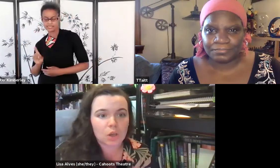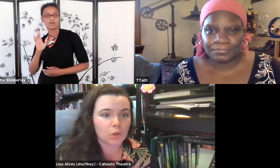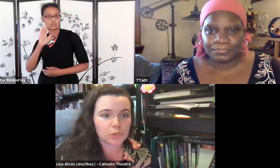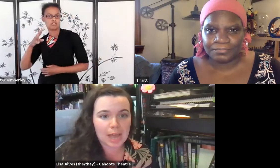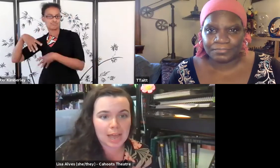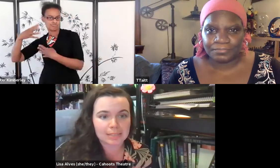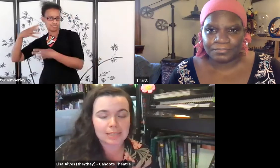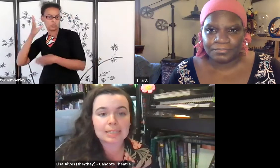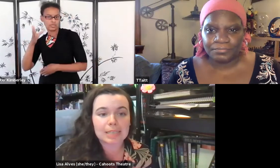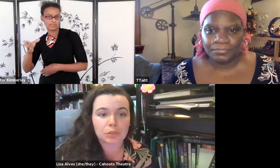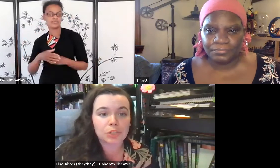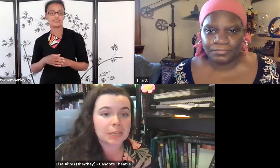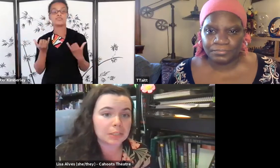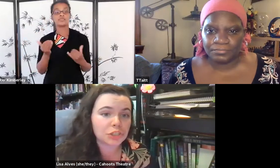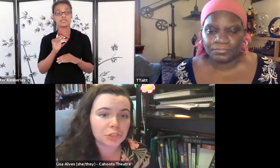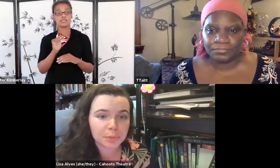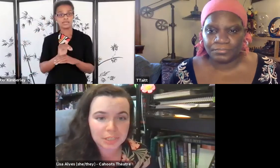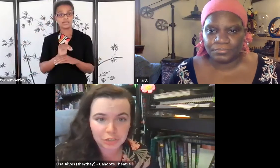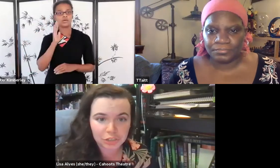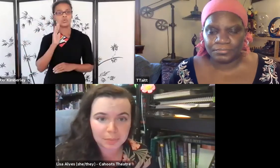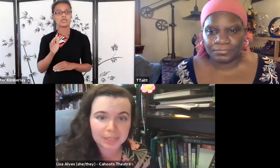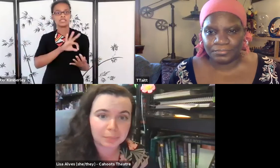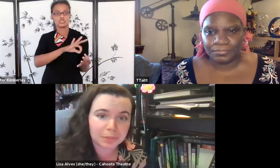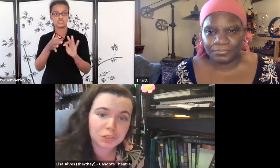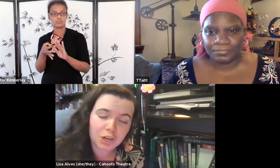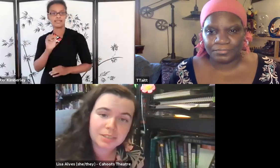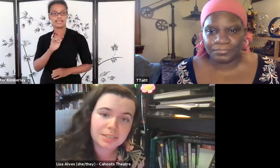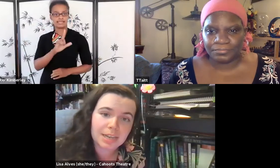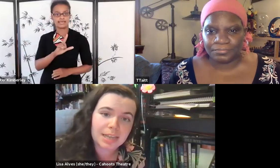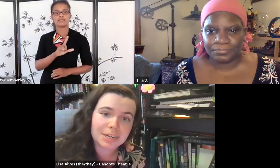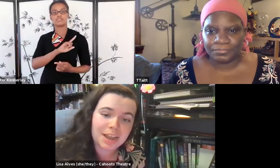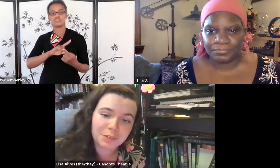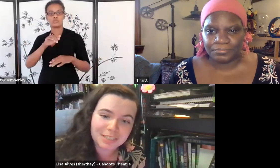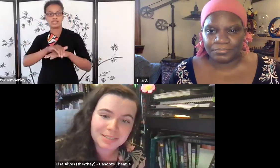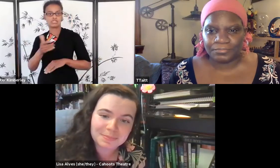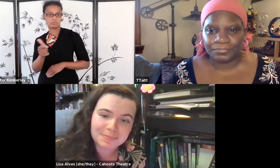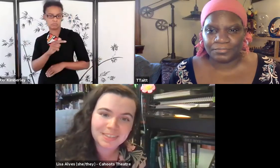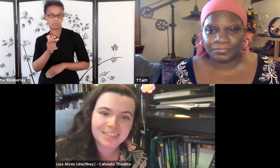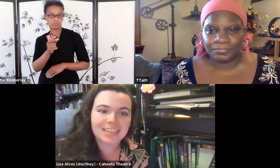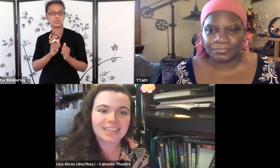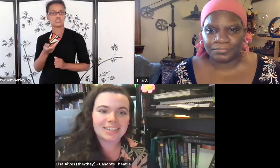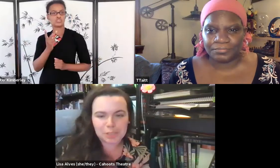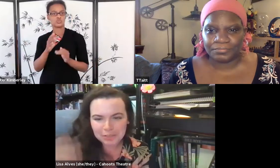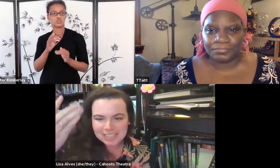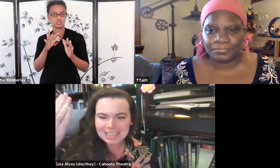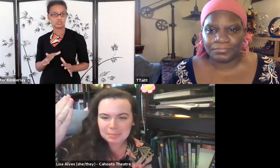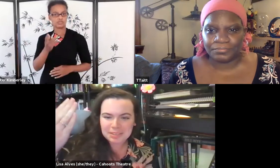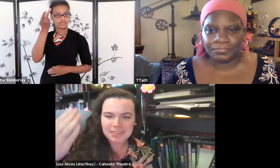also has ASL to English interpretation by Kimberly Johnson and Tara Everett, which you can see Kimberly right